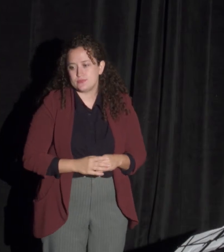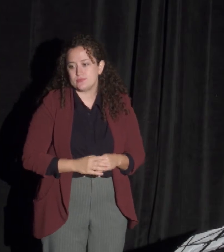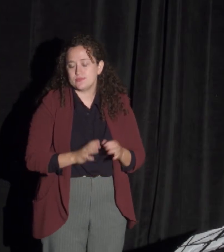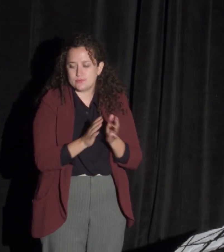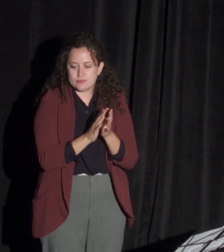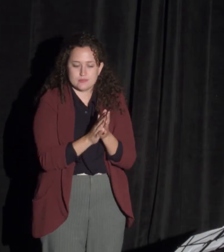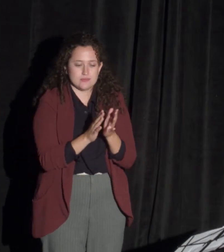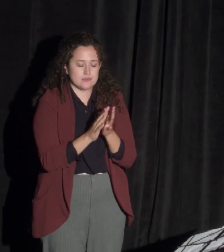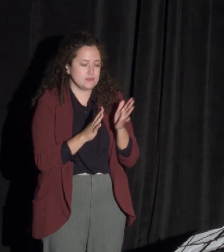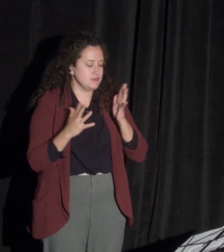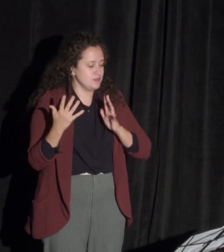That was beautiful.